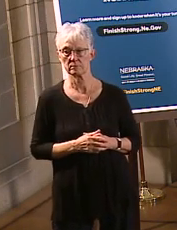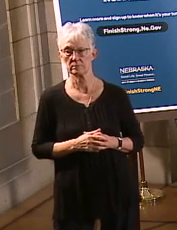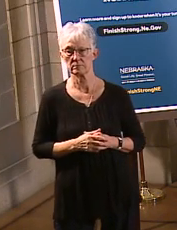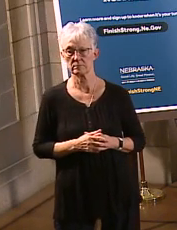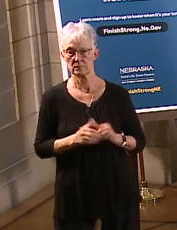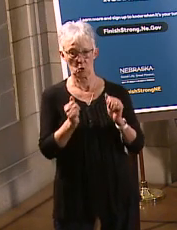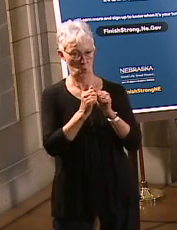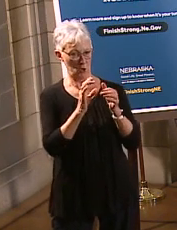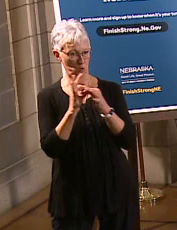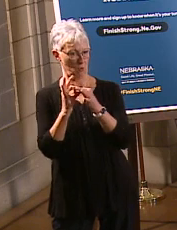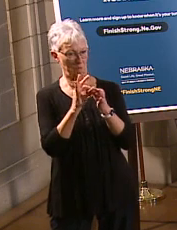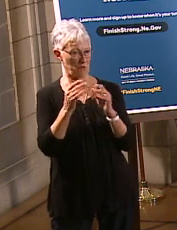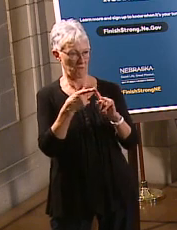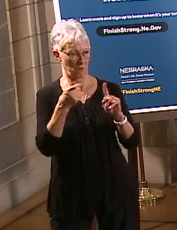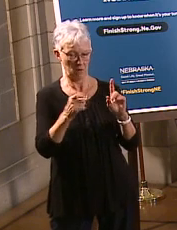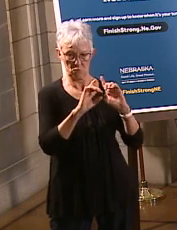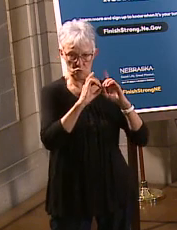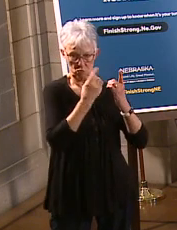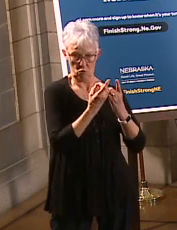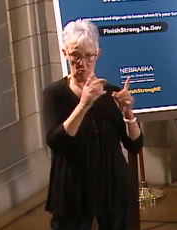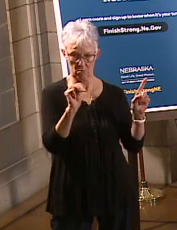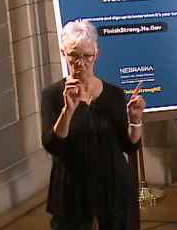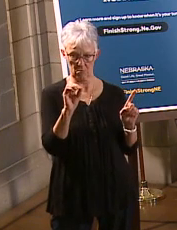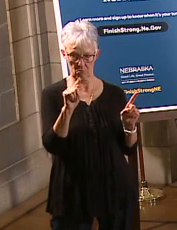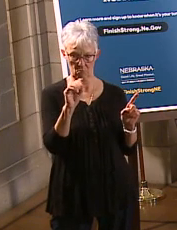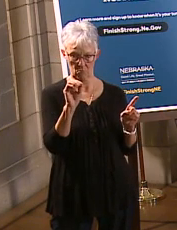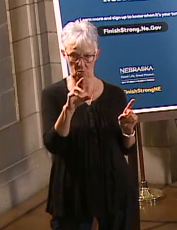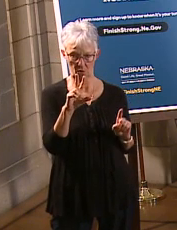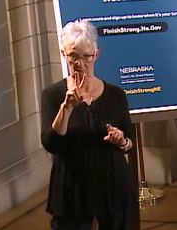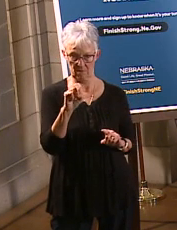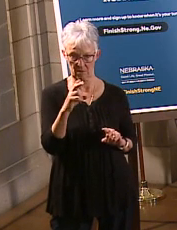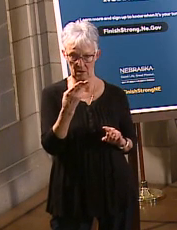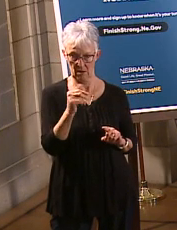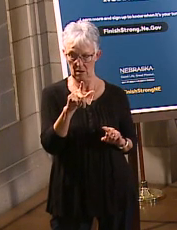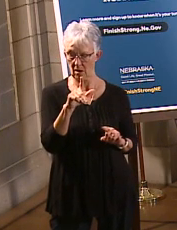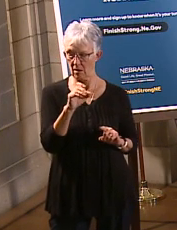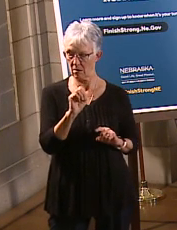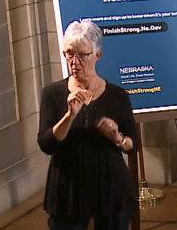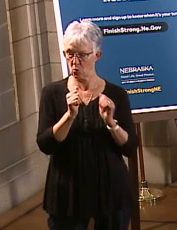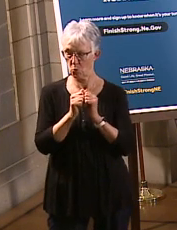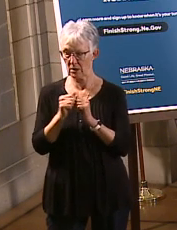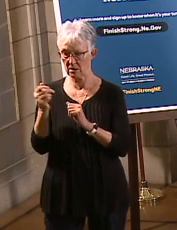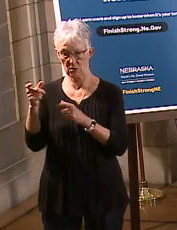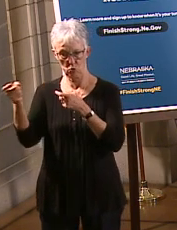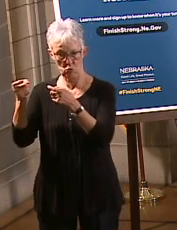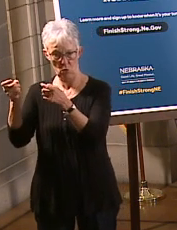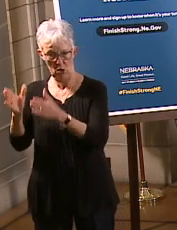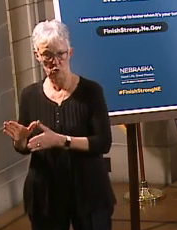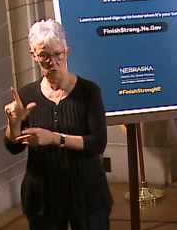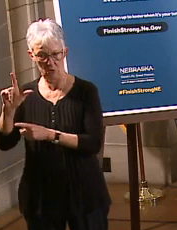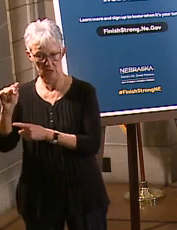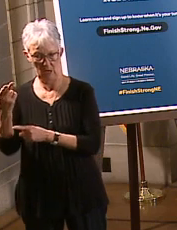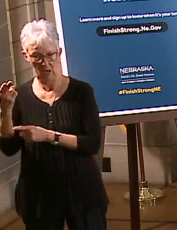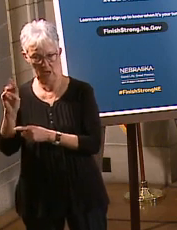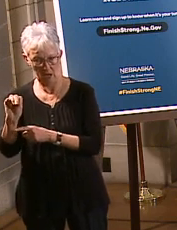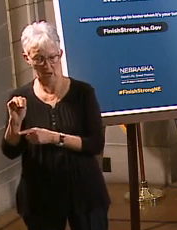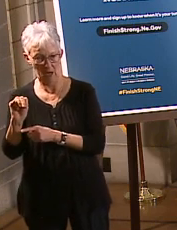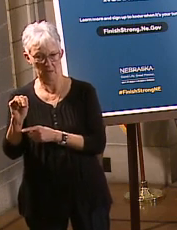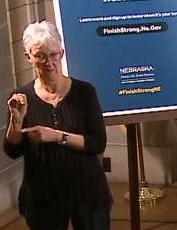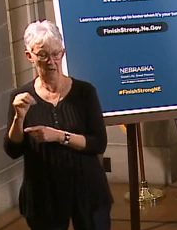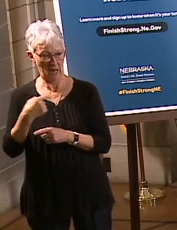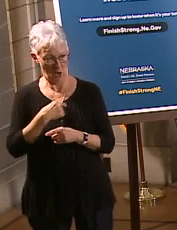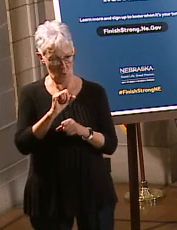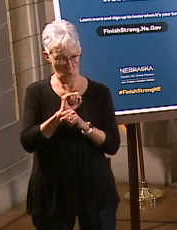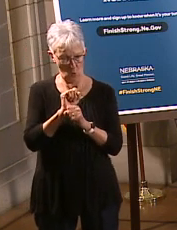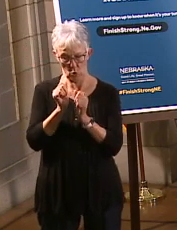the Department of Motor Vehicles, with Director Lamb and her staff, allowing me to work with them